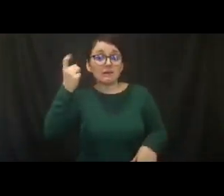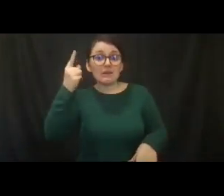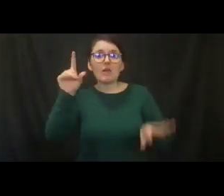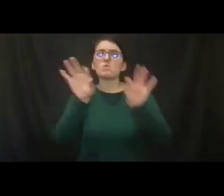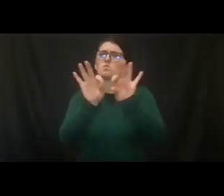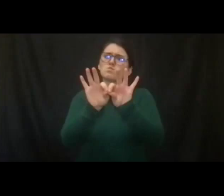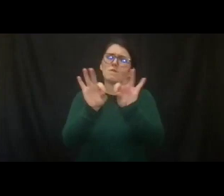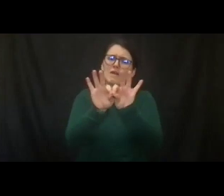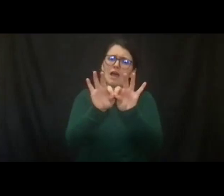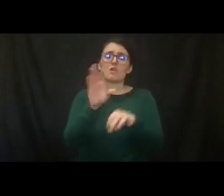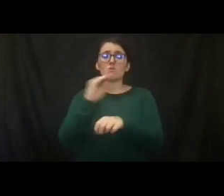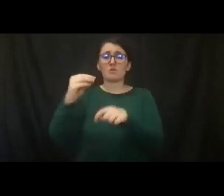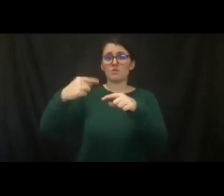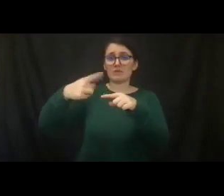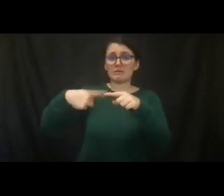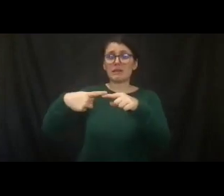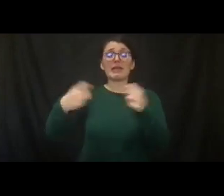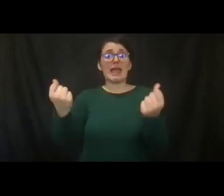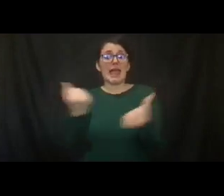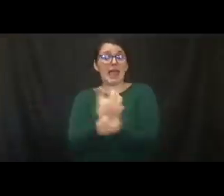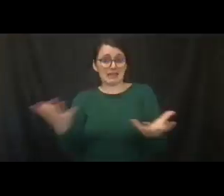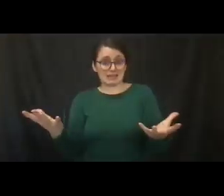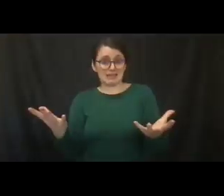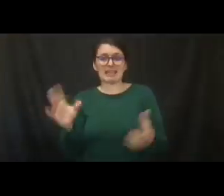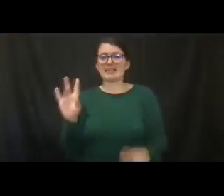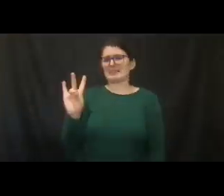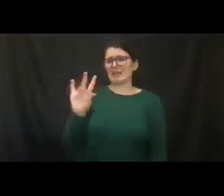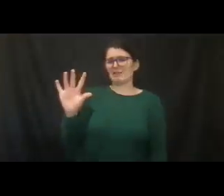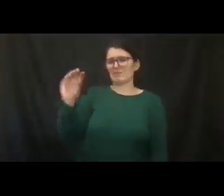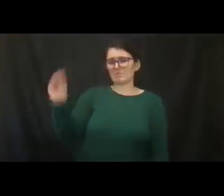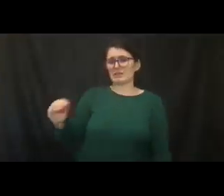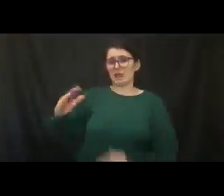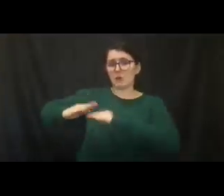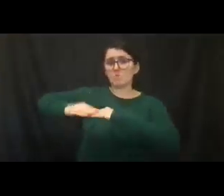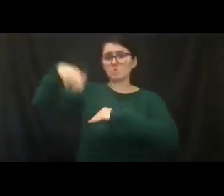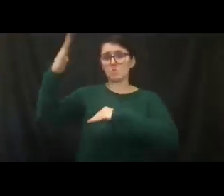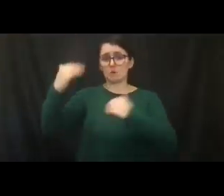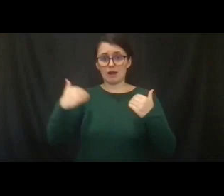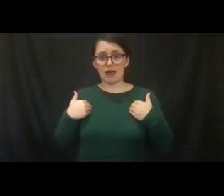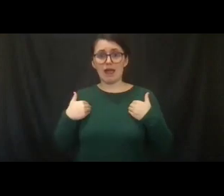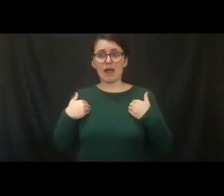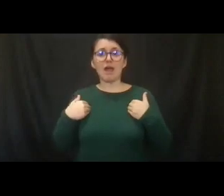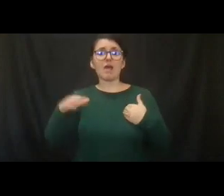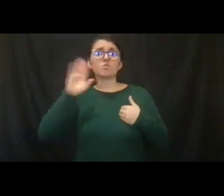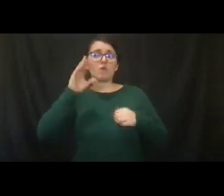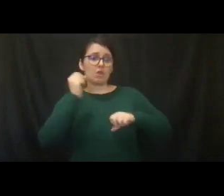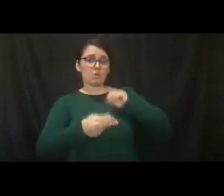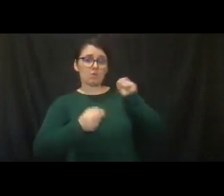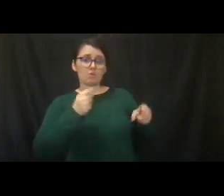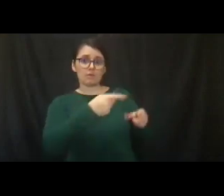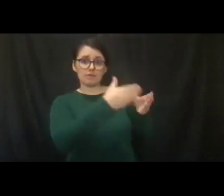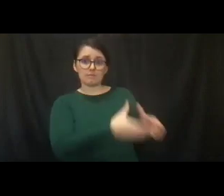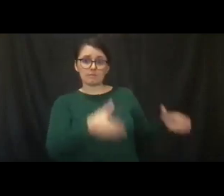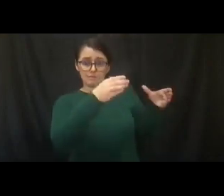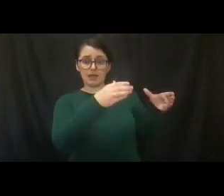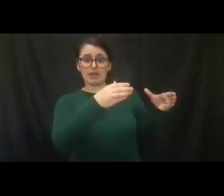recyclable that anything that is like 75% metal or more can go into this collection bin, and they